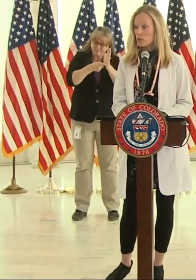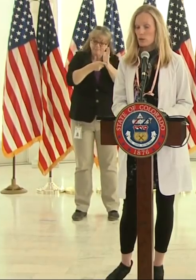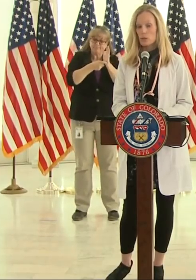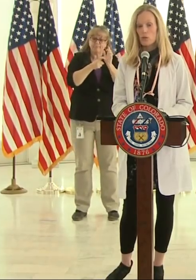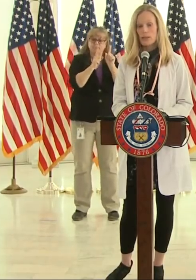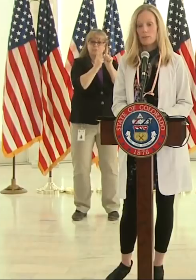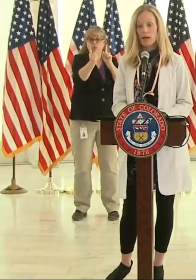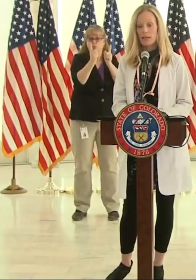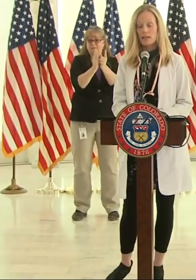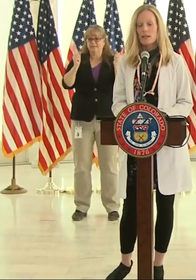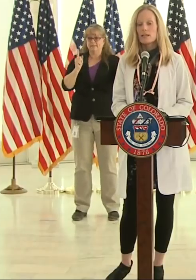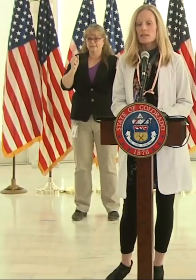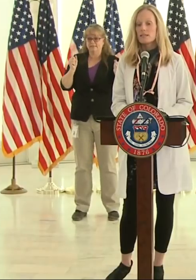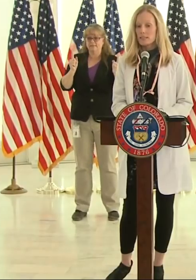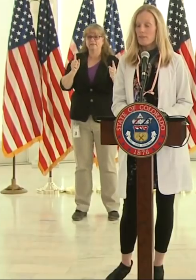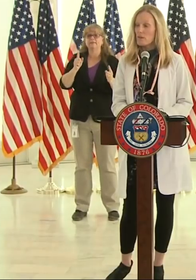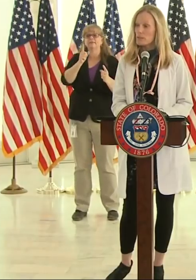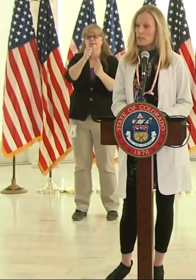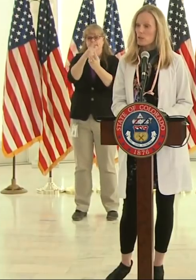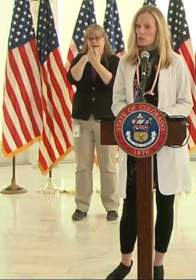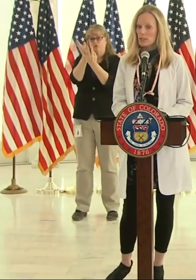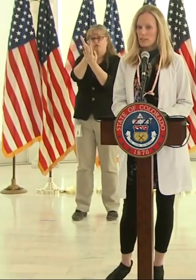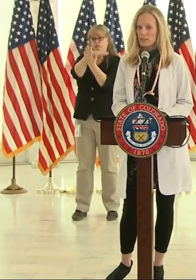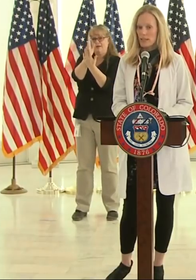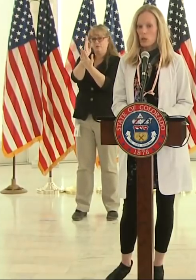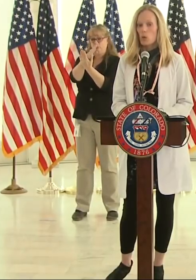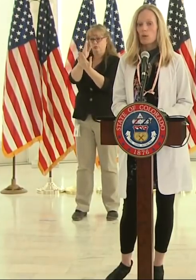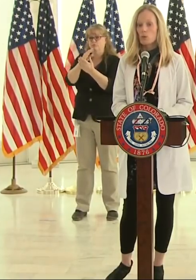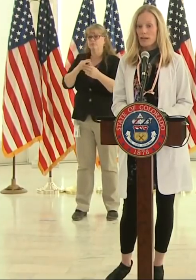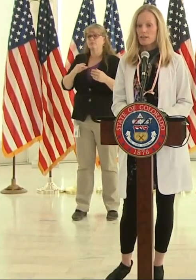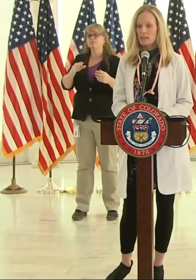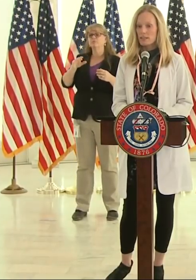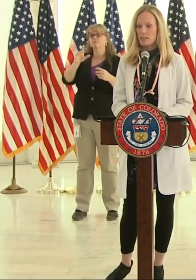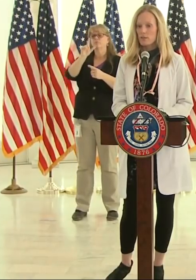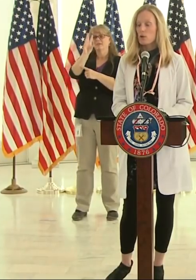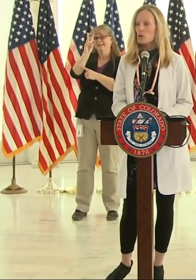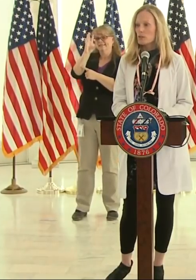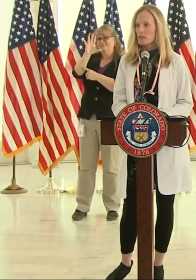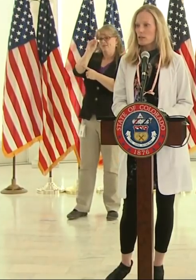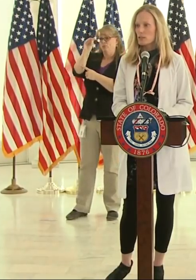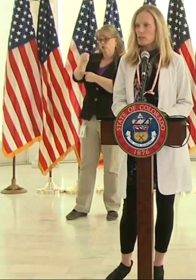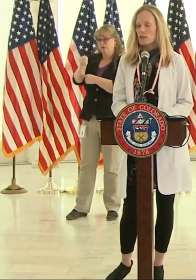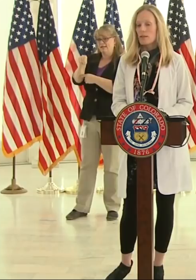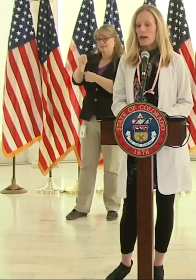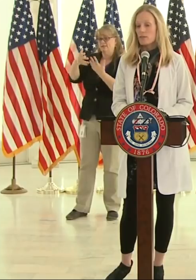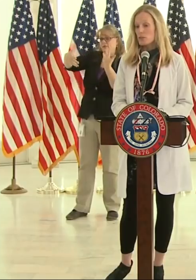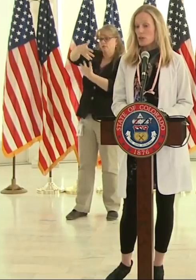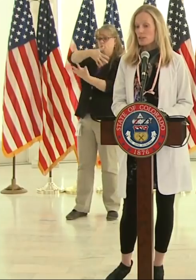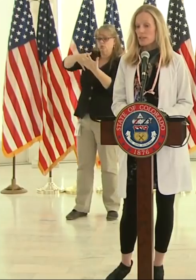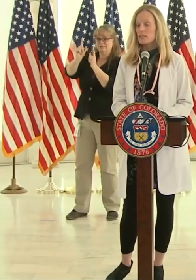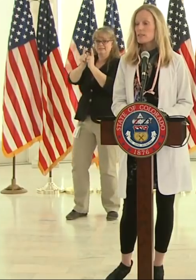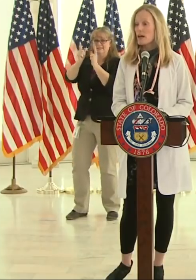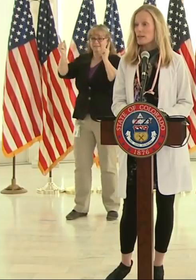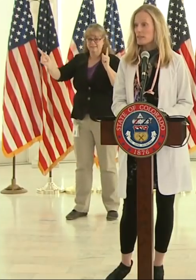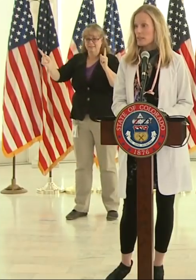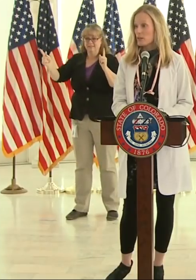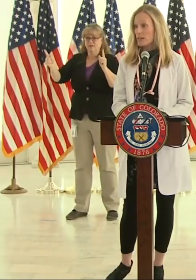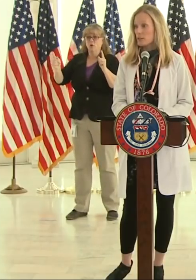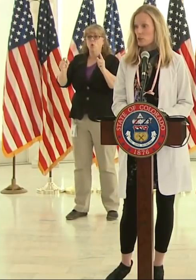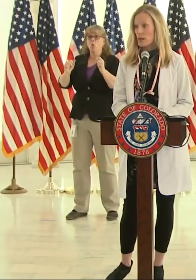that threshold. So if we combine 65% social distancing with greater distancing for older adults, that results